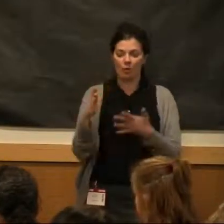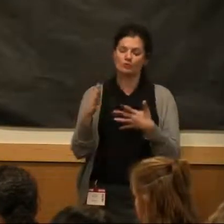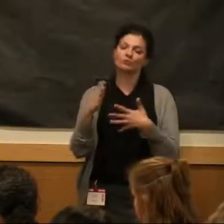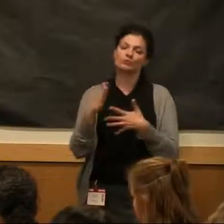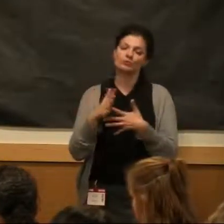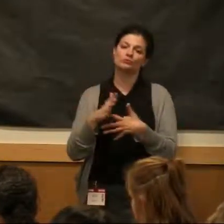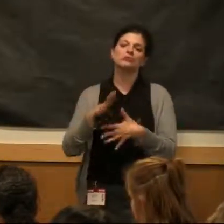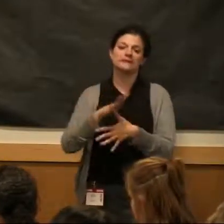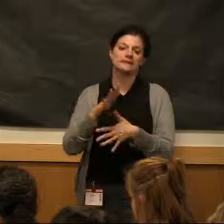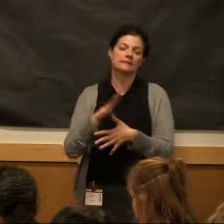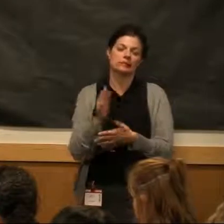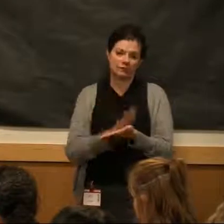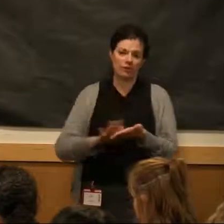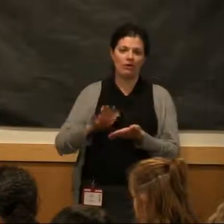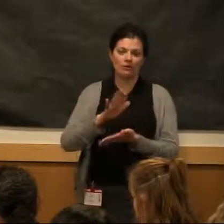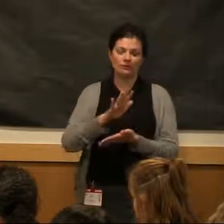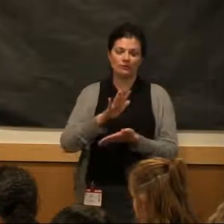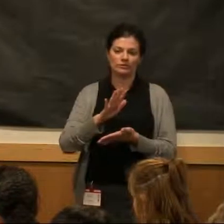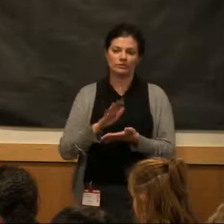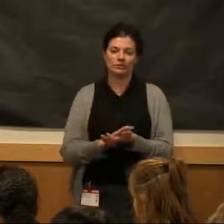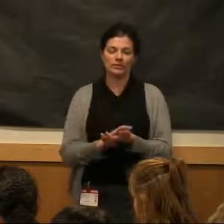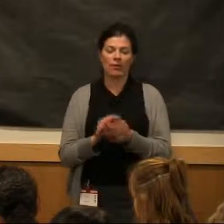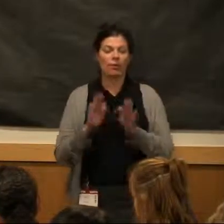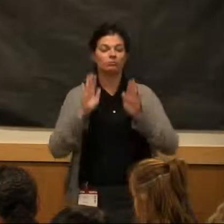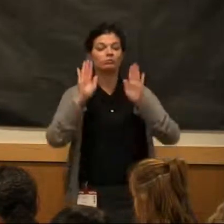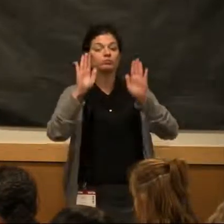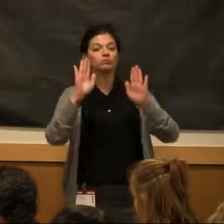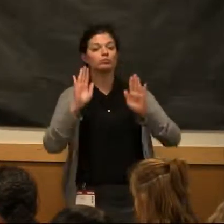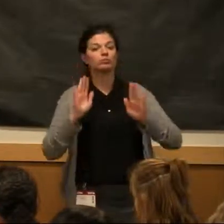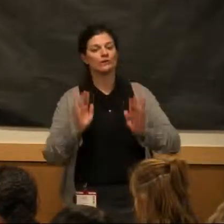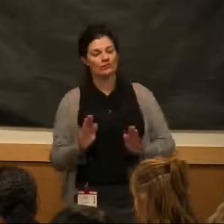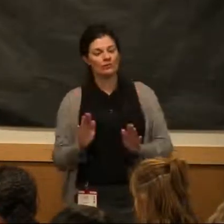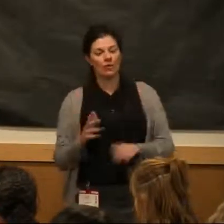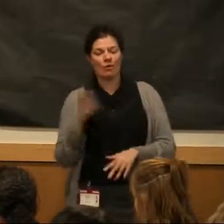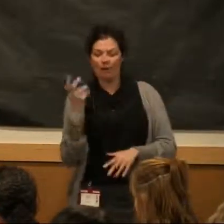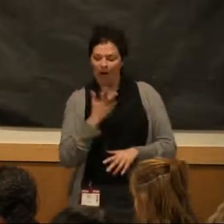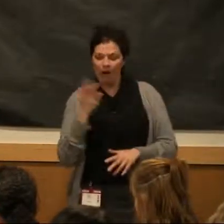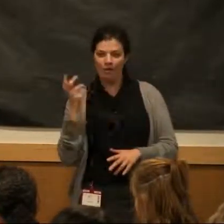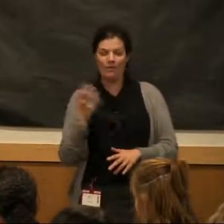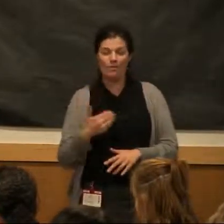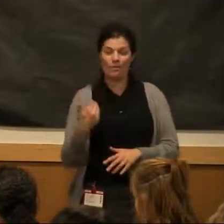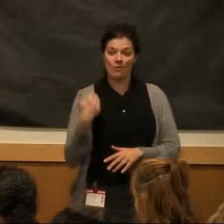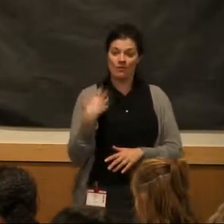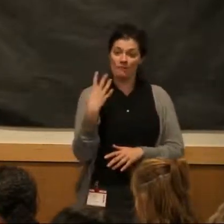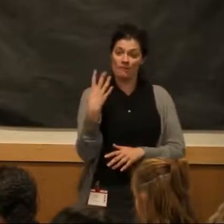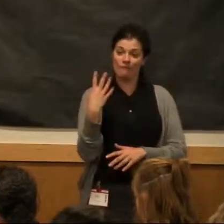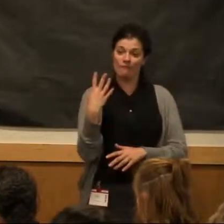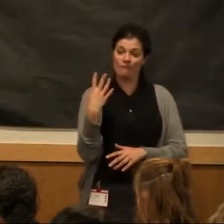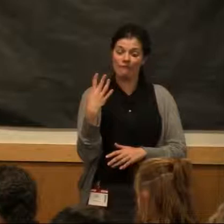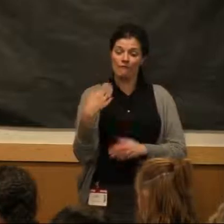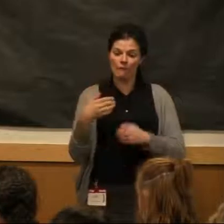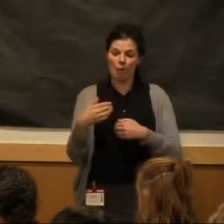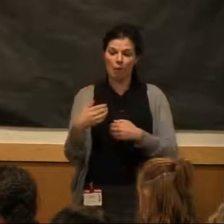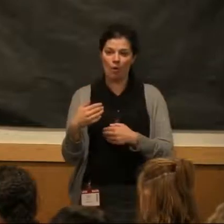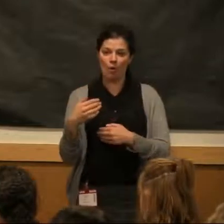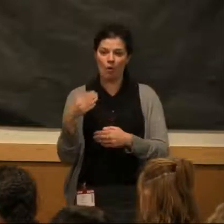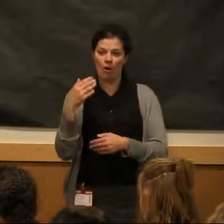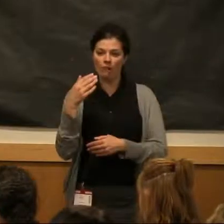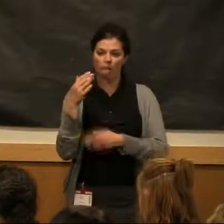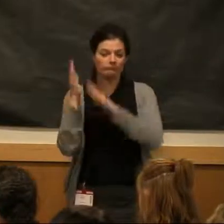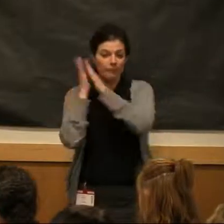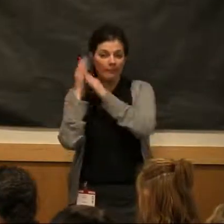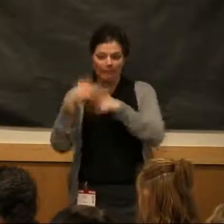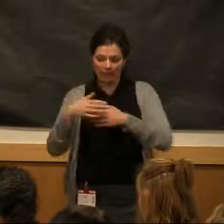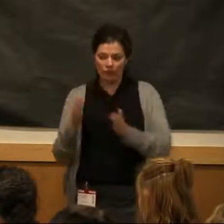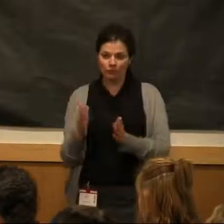and they are very amazing apartments for us. We have 4-bedroom apartments that students live together